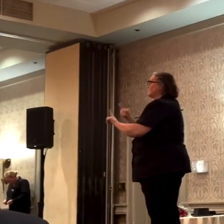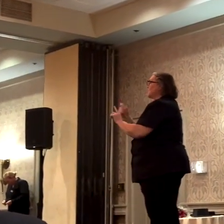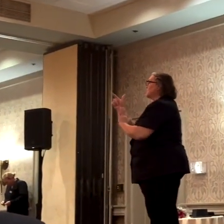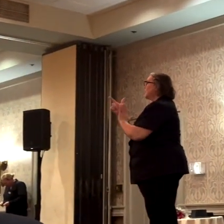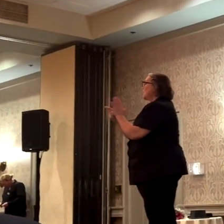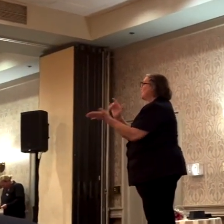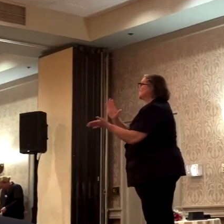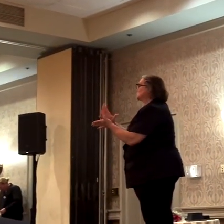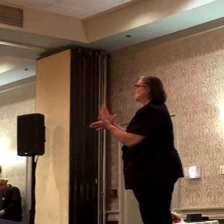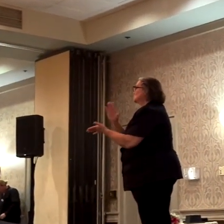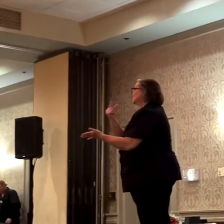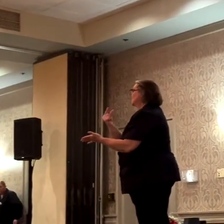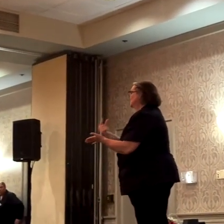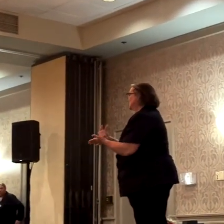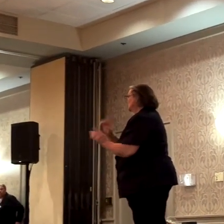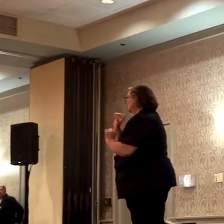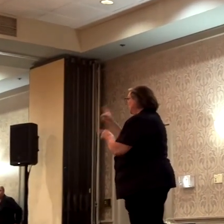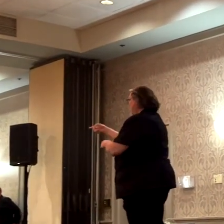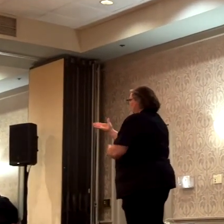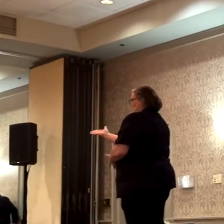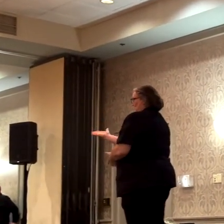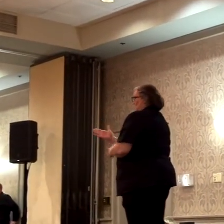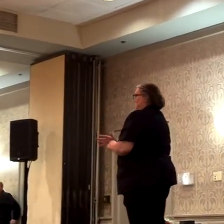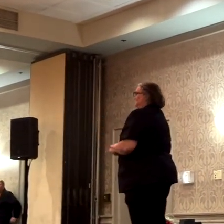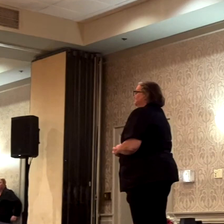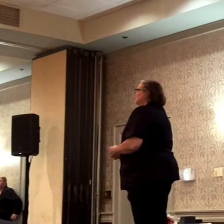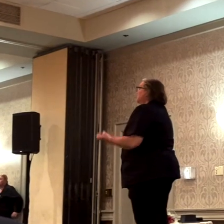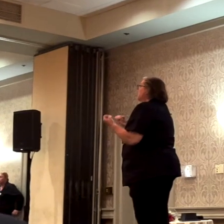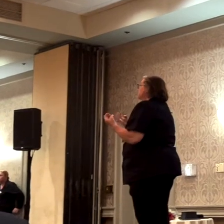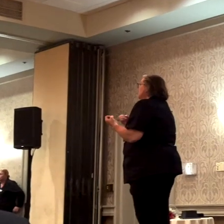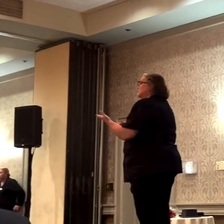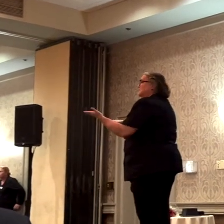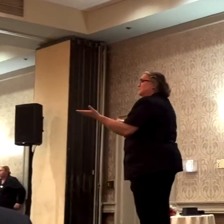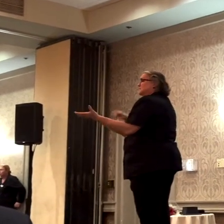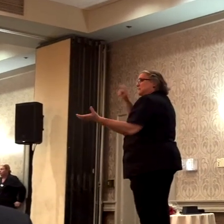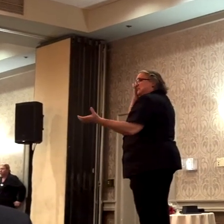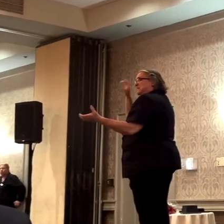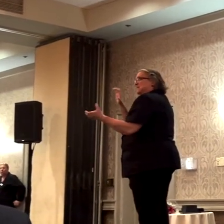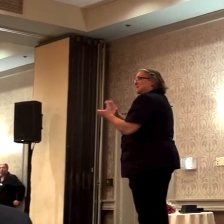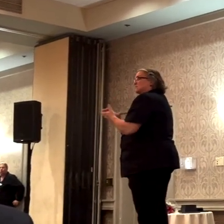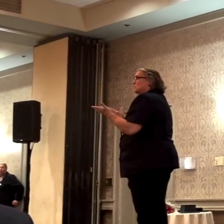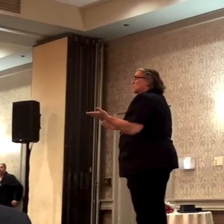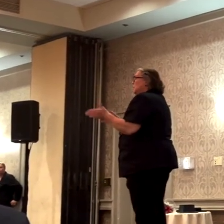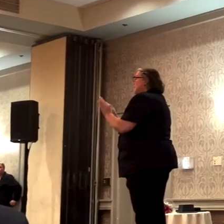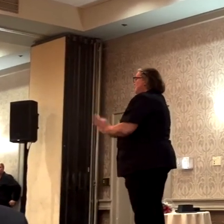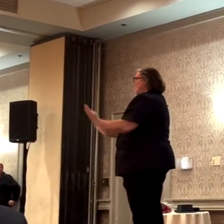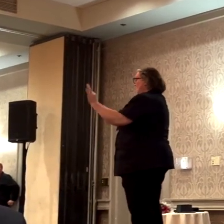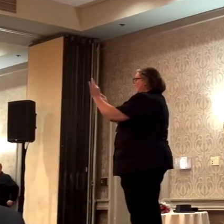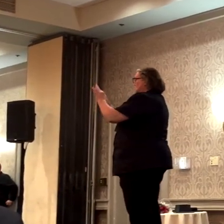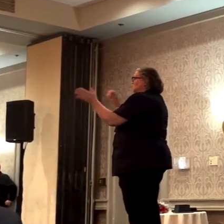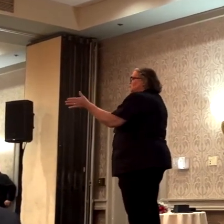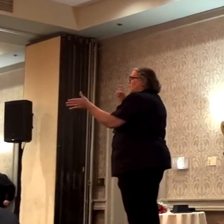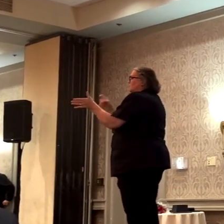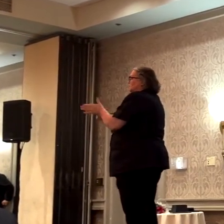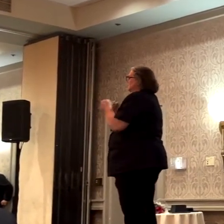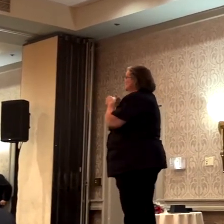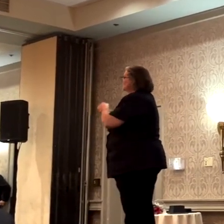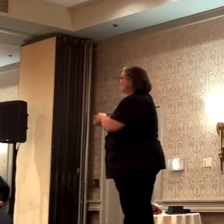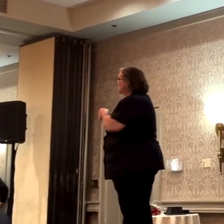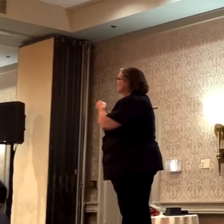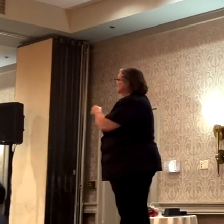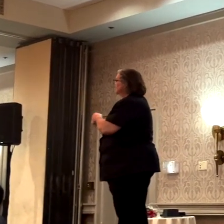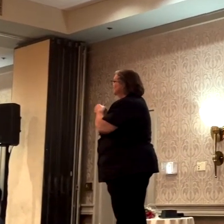school graduation. Many of us believe that it is important to acknowledge the struggles